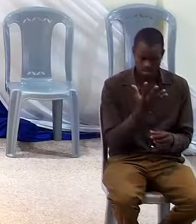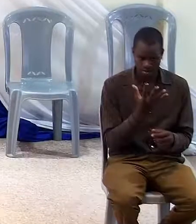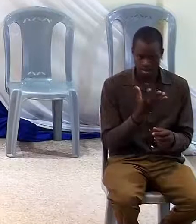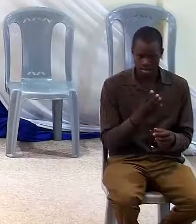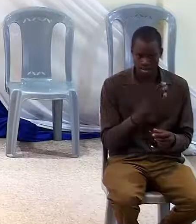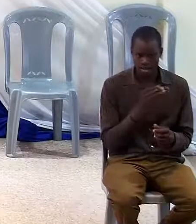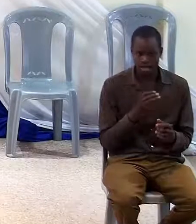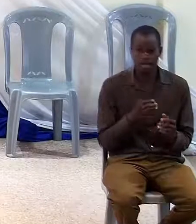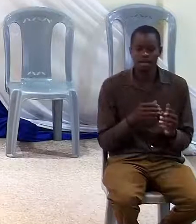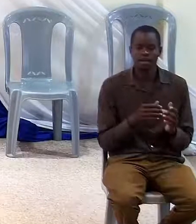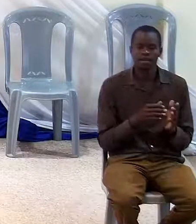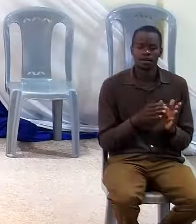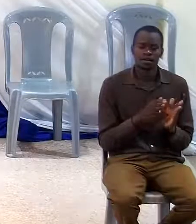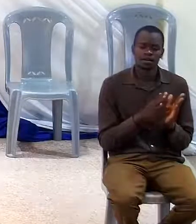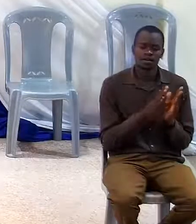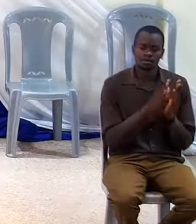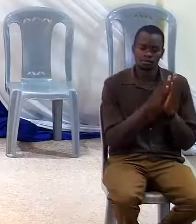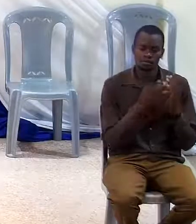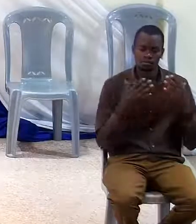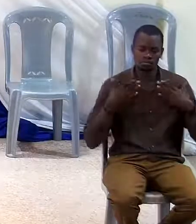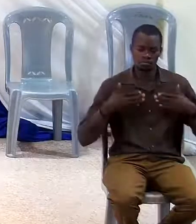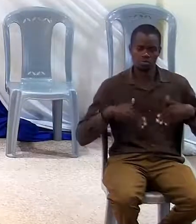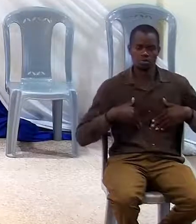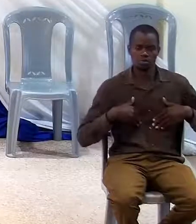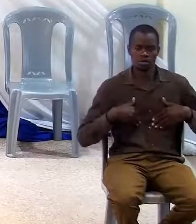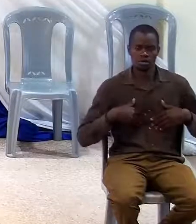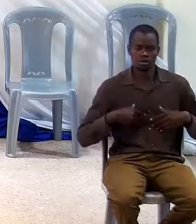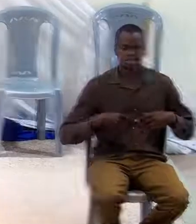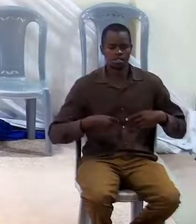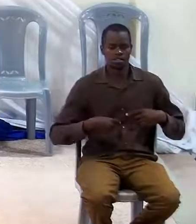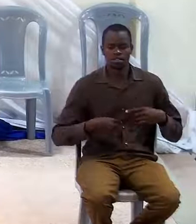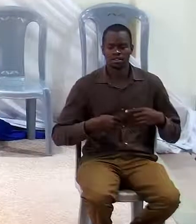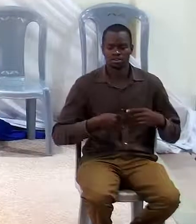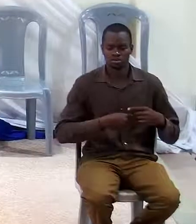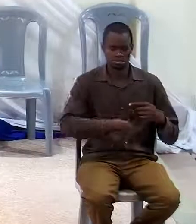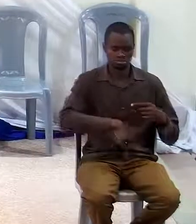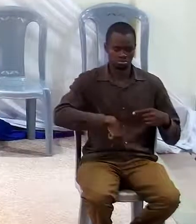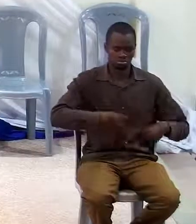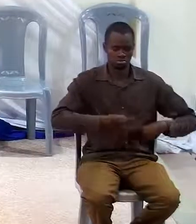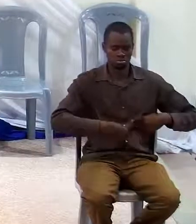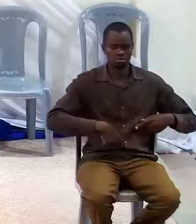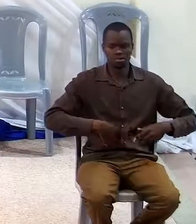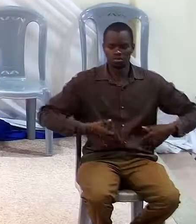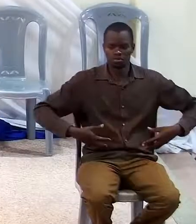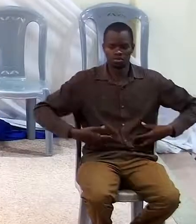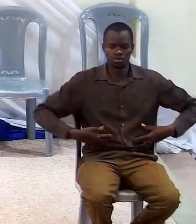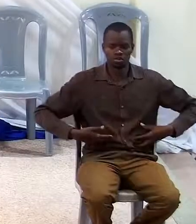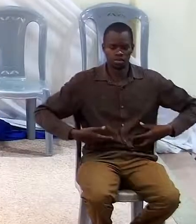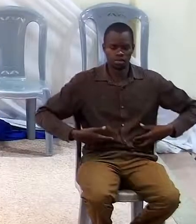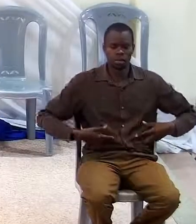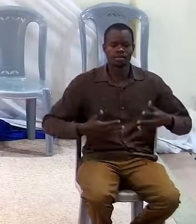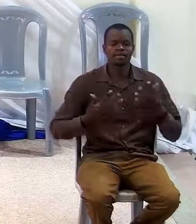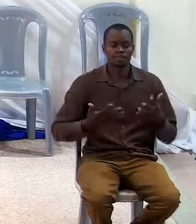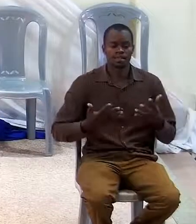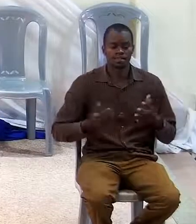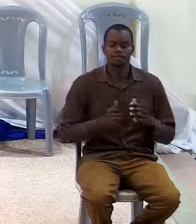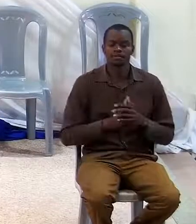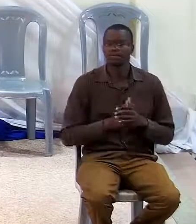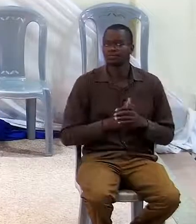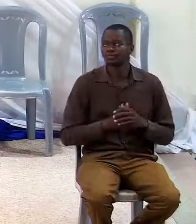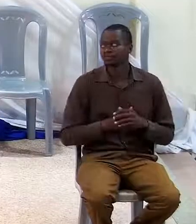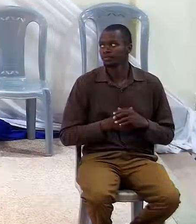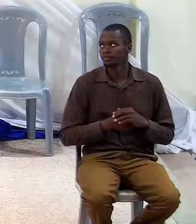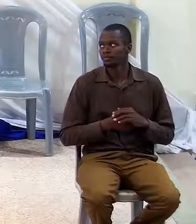like digestion, metabolism, and the likes. So when we